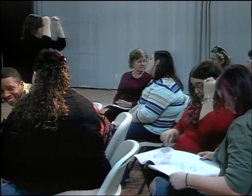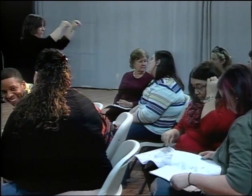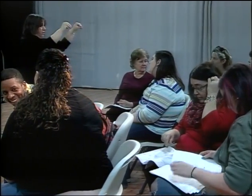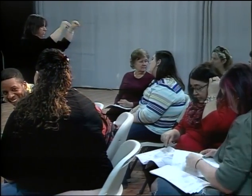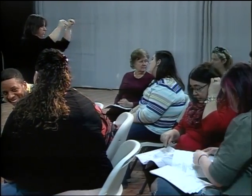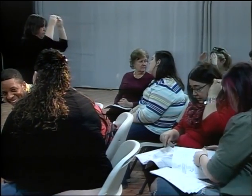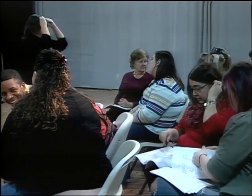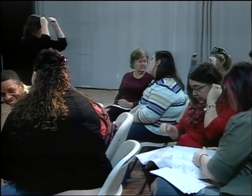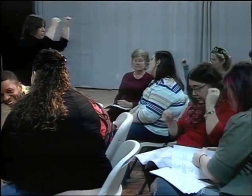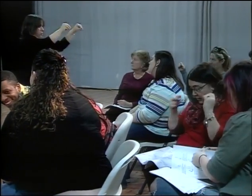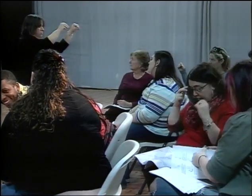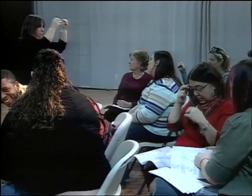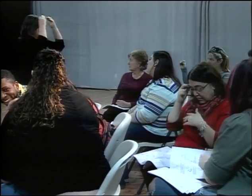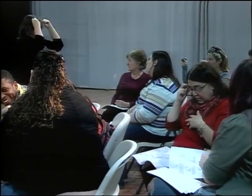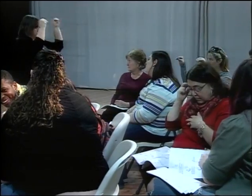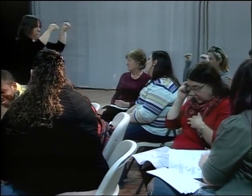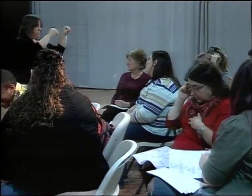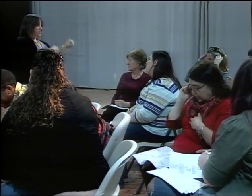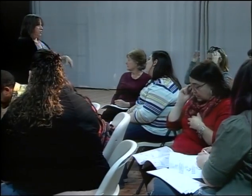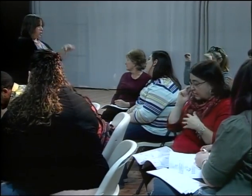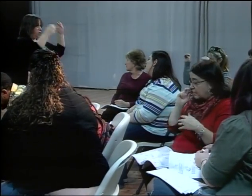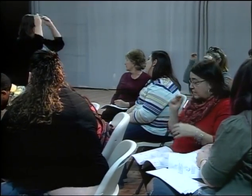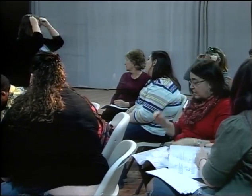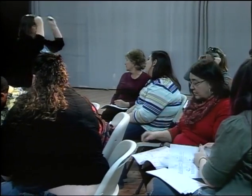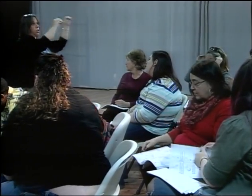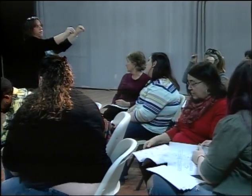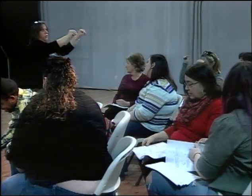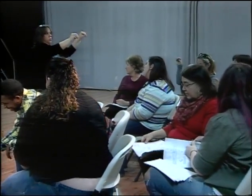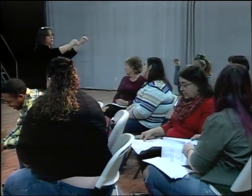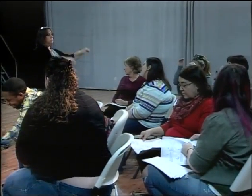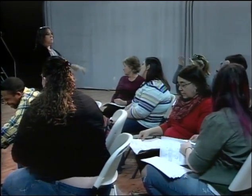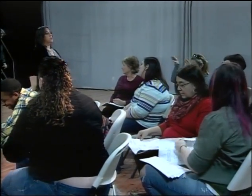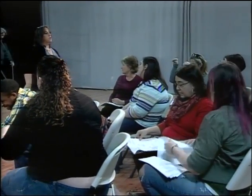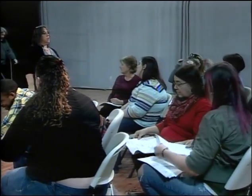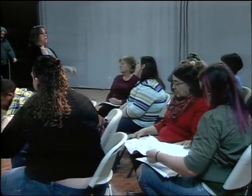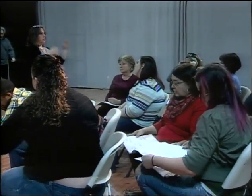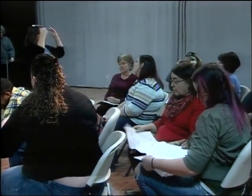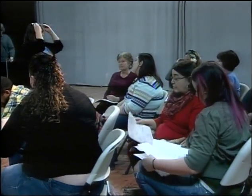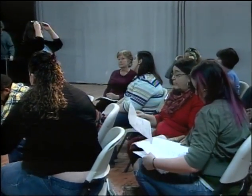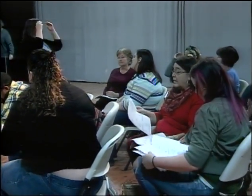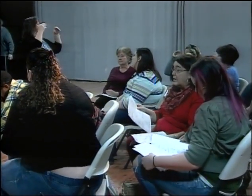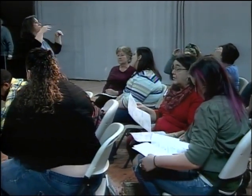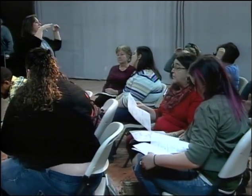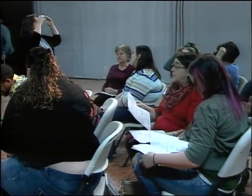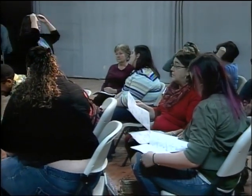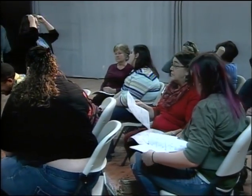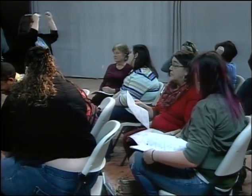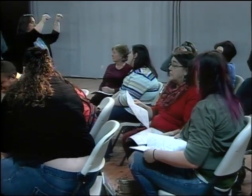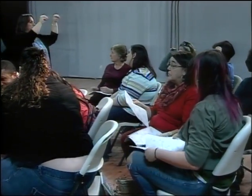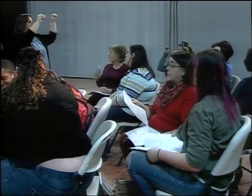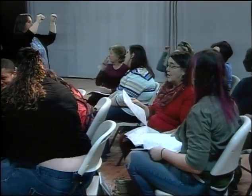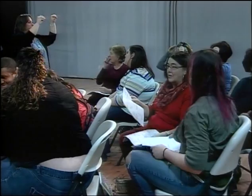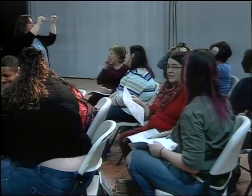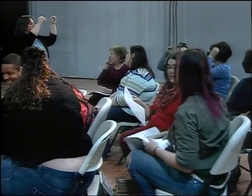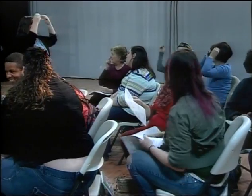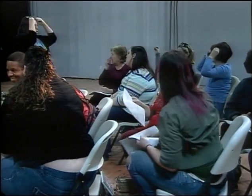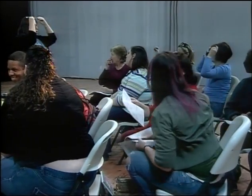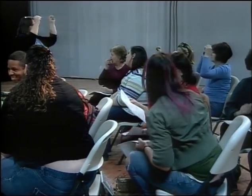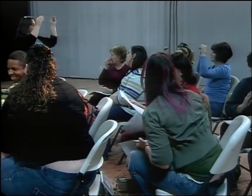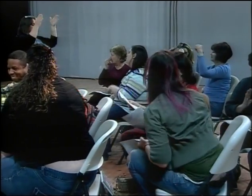giving information. They're taking it out of their heads and they're giving it to you. So that's how to teach, but when you're a teacher,